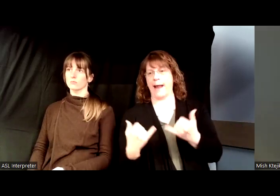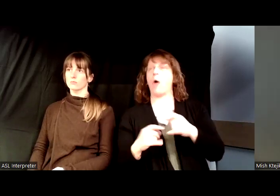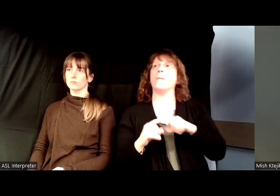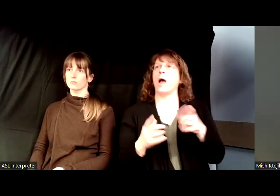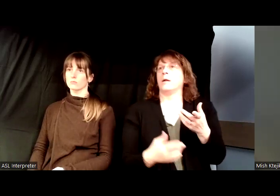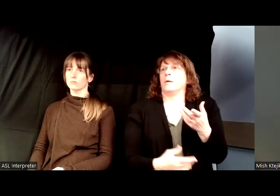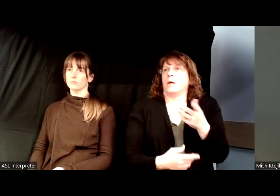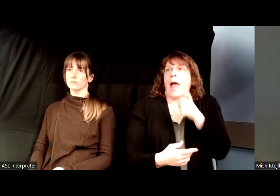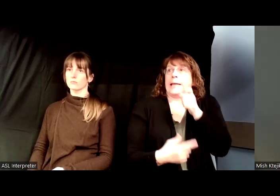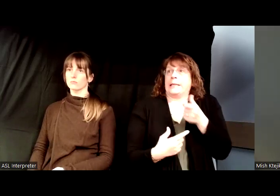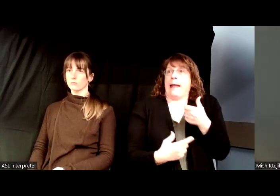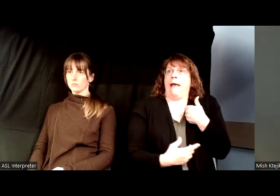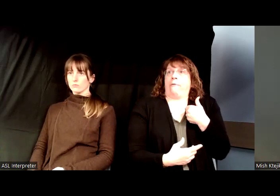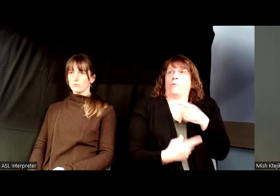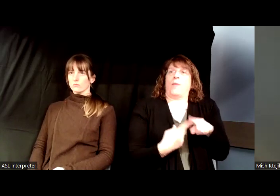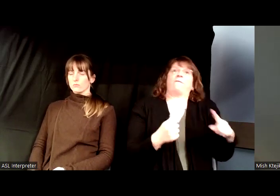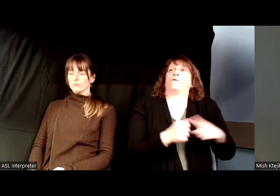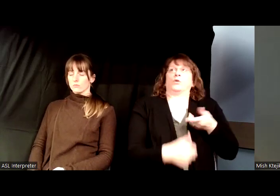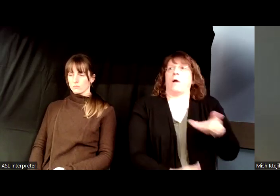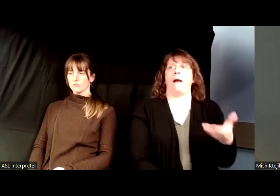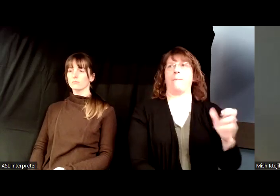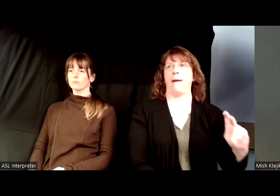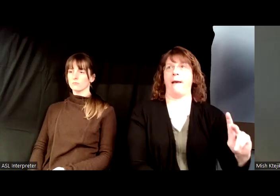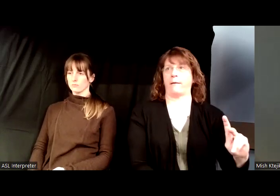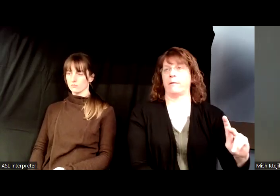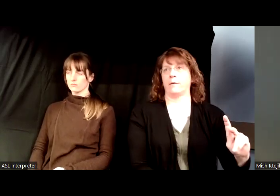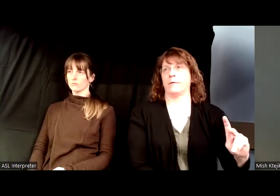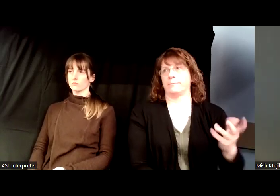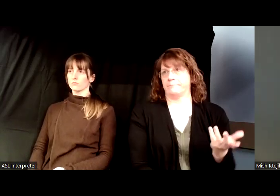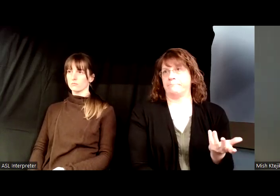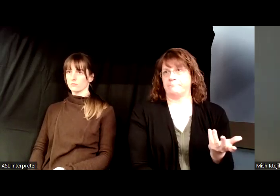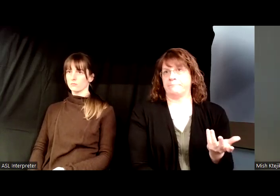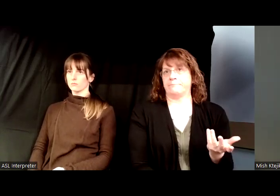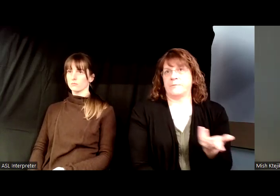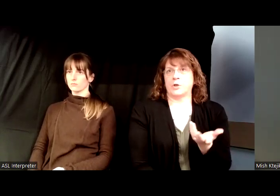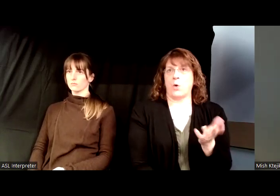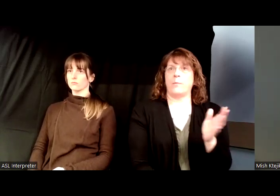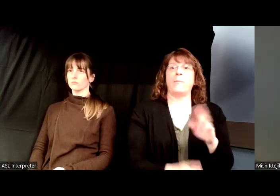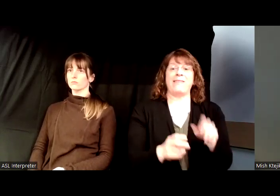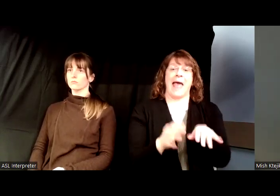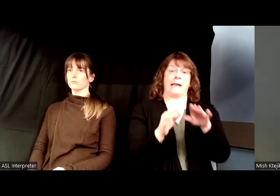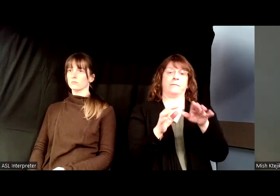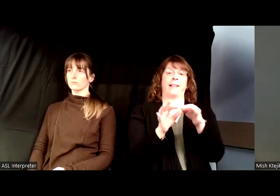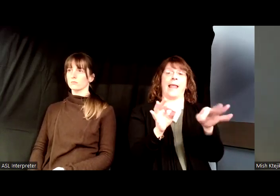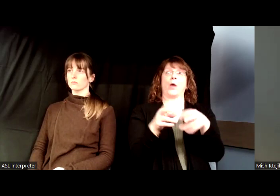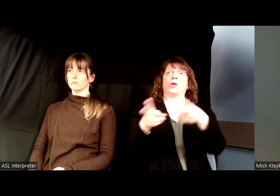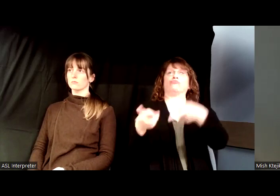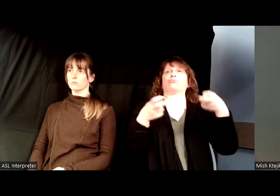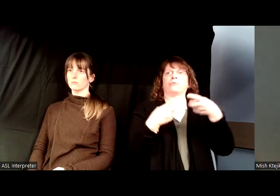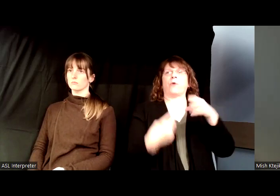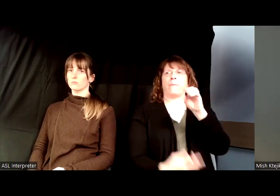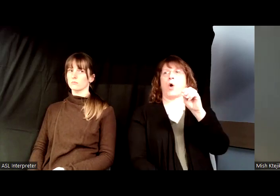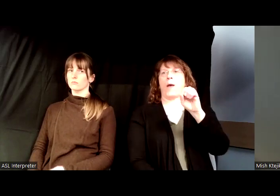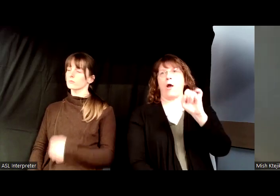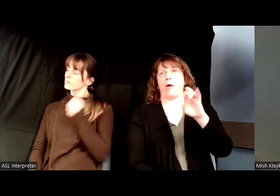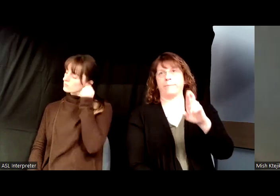EIPA yet. I've taken it now, however, but when I was first hired back to work in the educational system, I did not have it. So